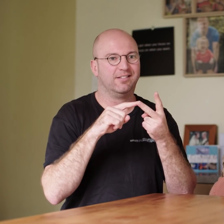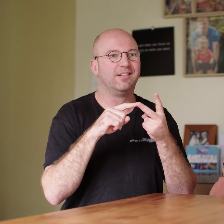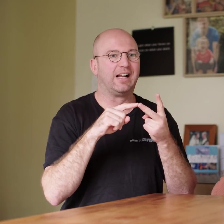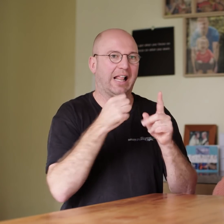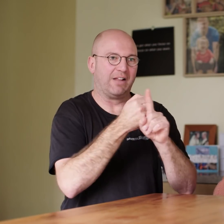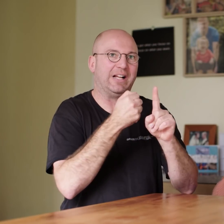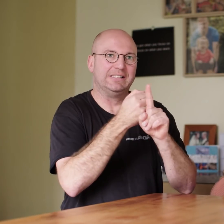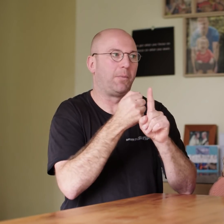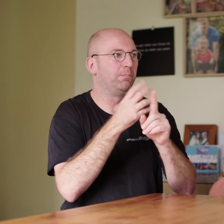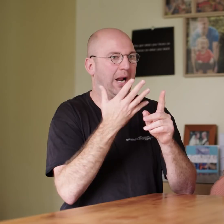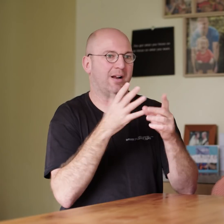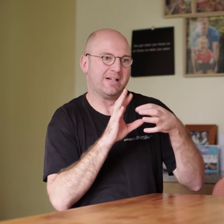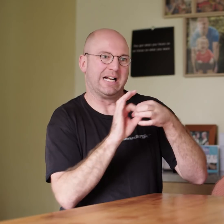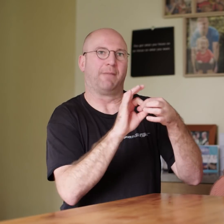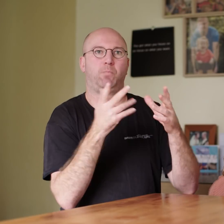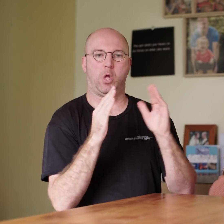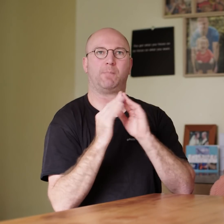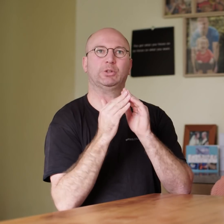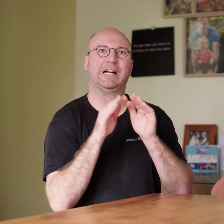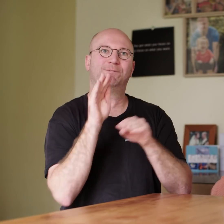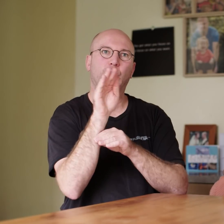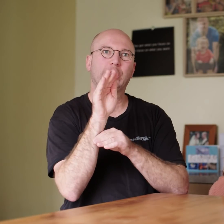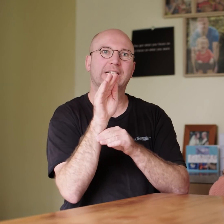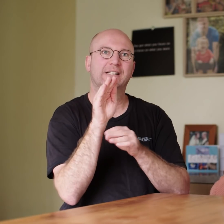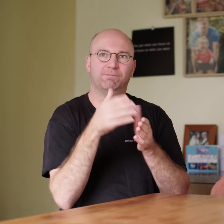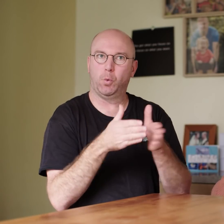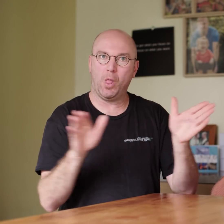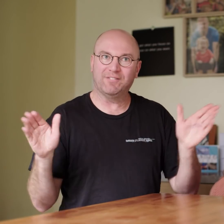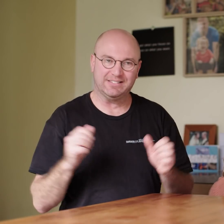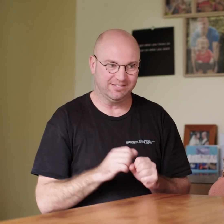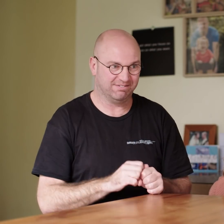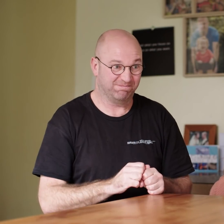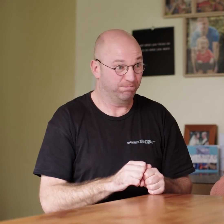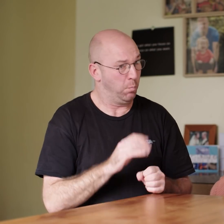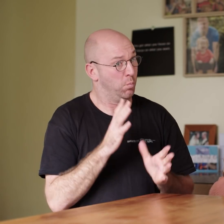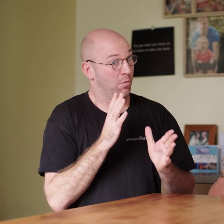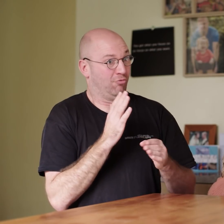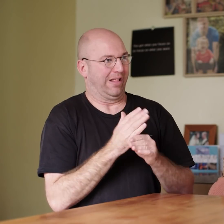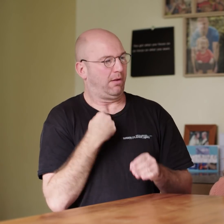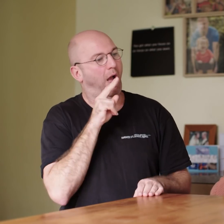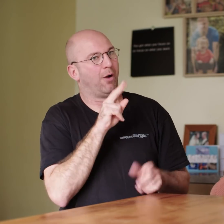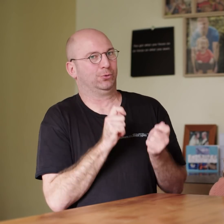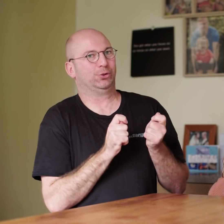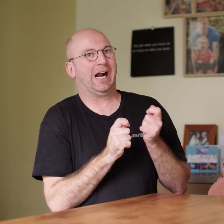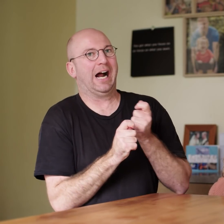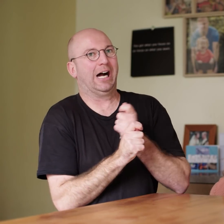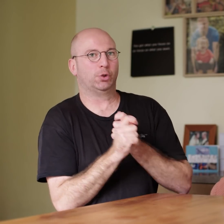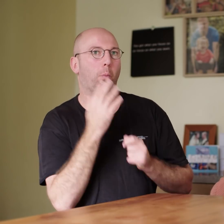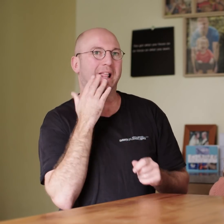of governance and advocacy for future generations, and for all of us. So I've seen a real change happen in